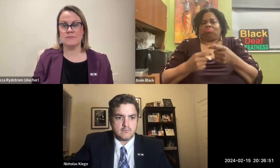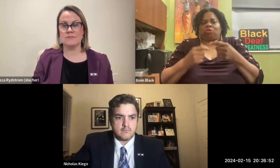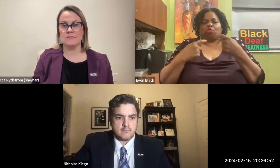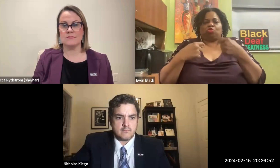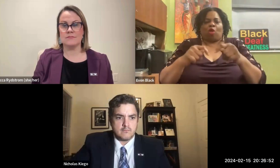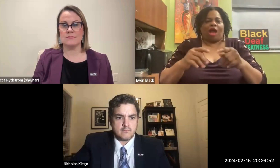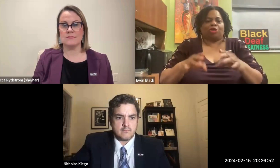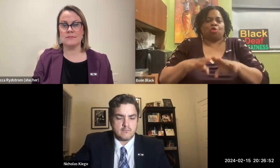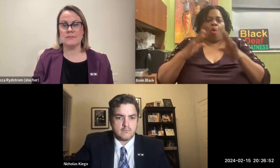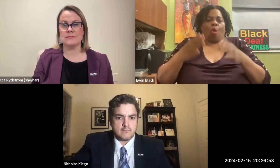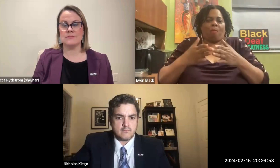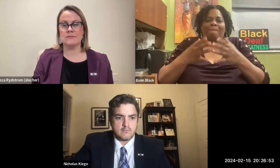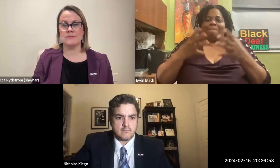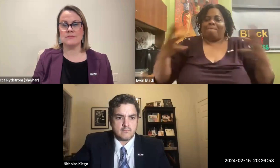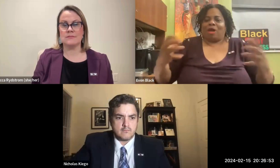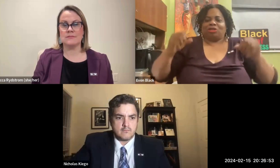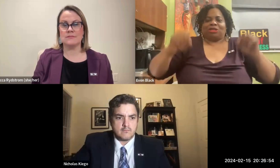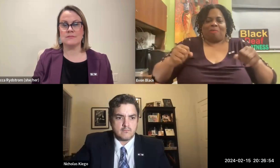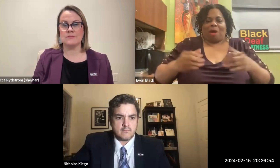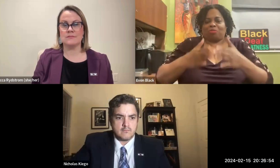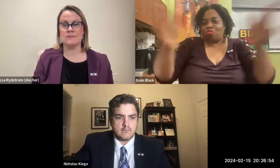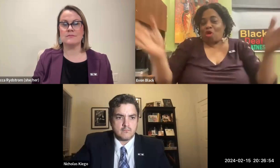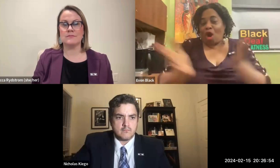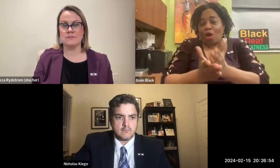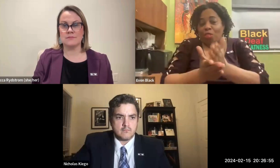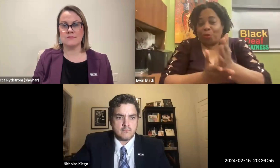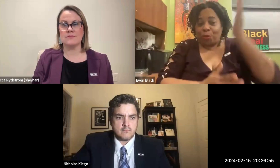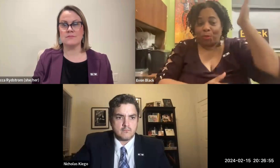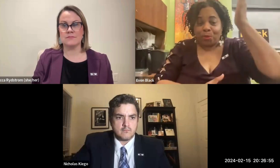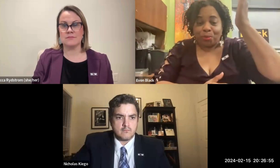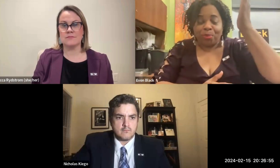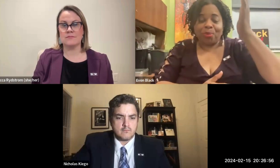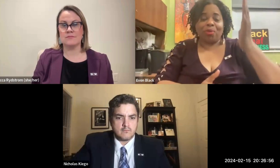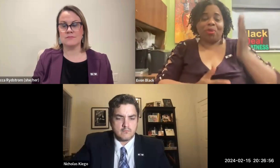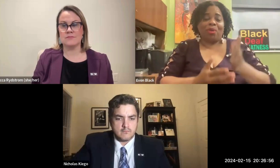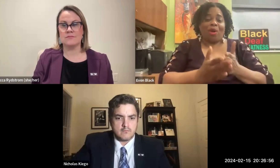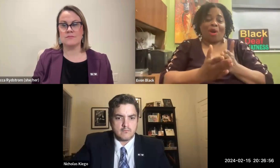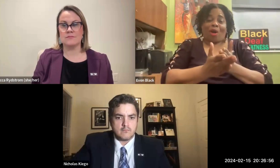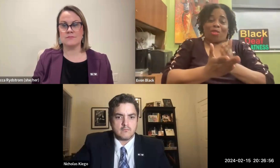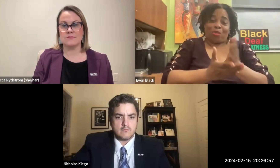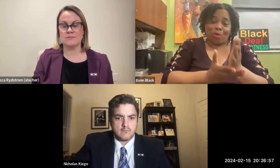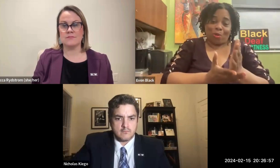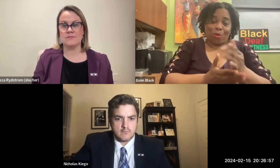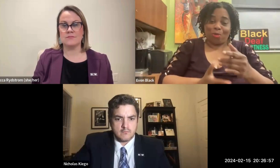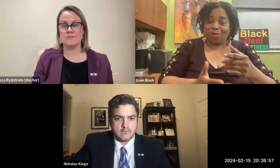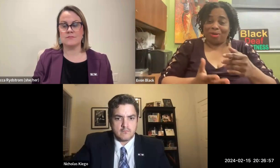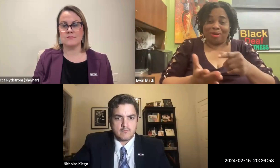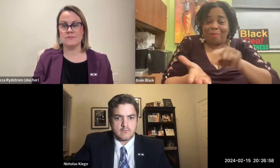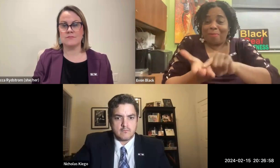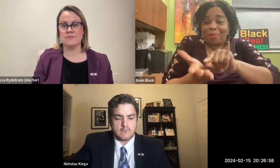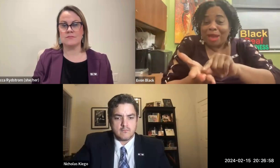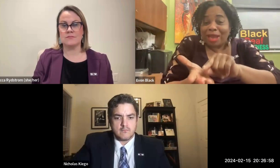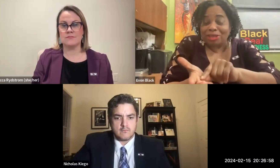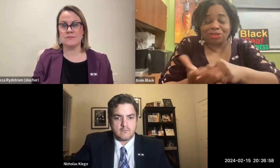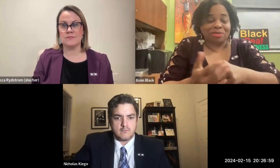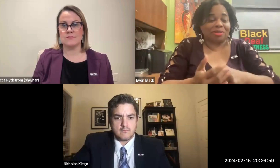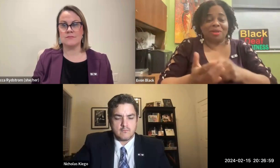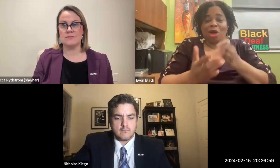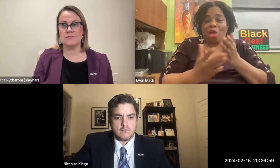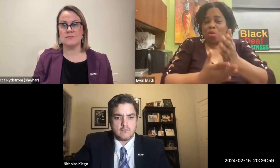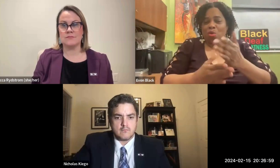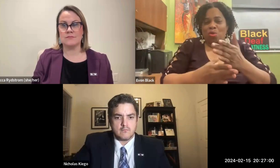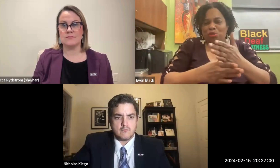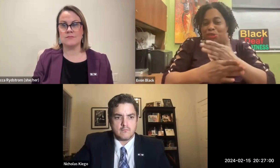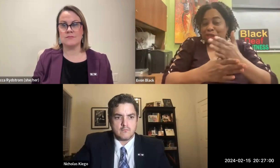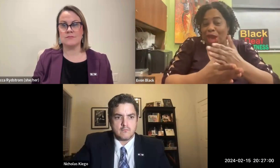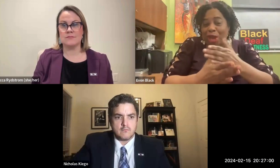that. And so we're trying to certainly open up this message to all members of our community